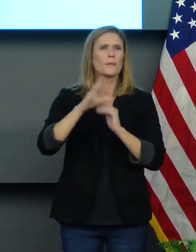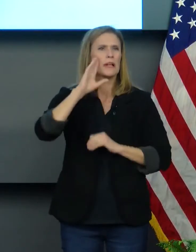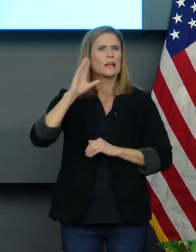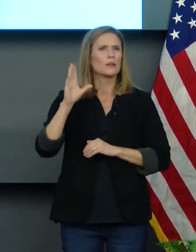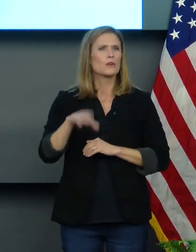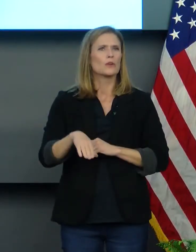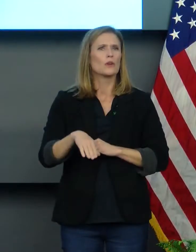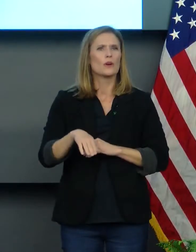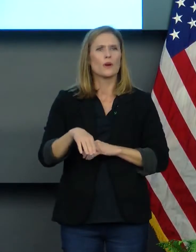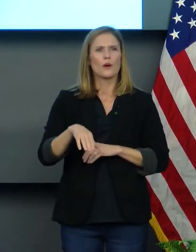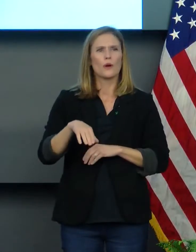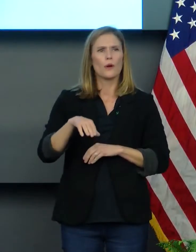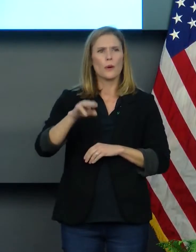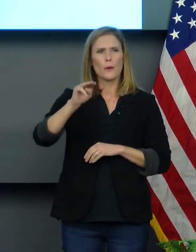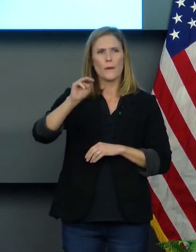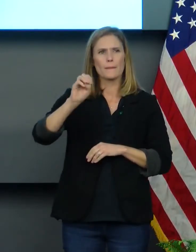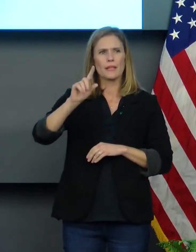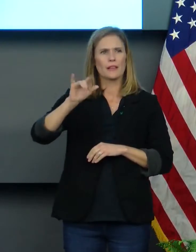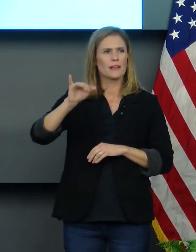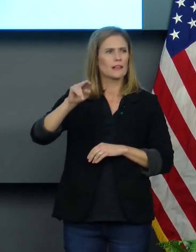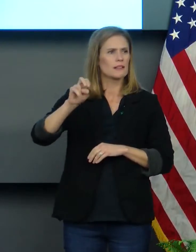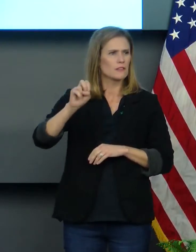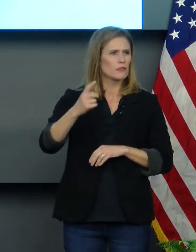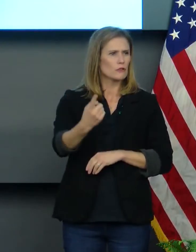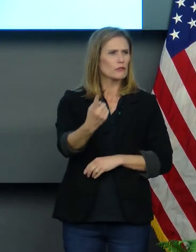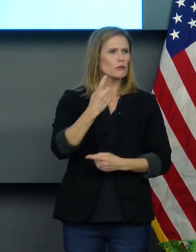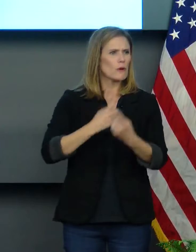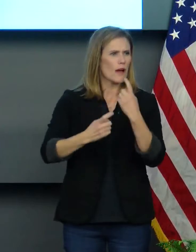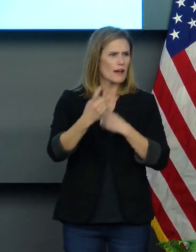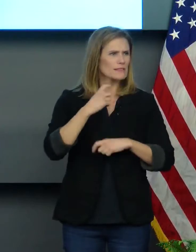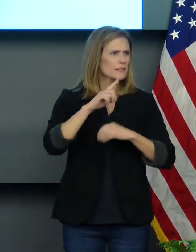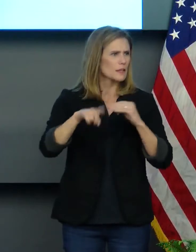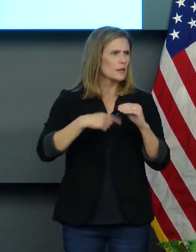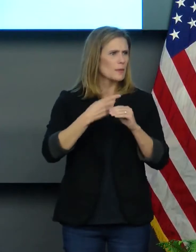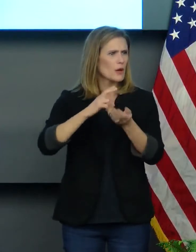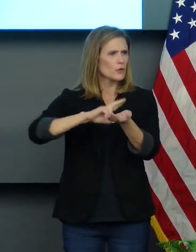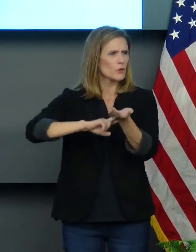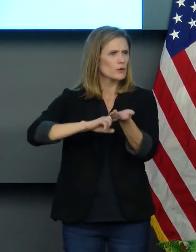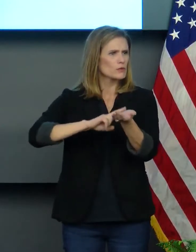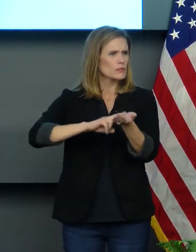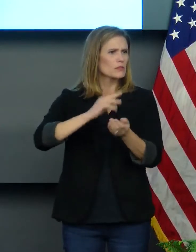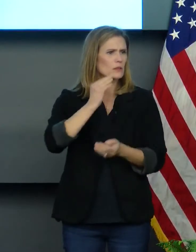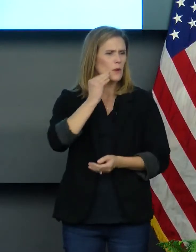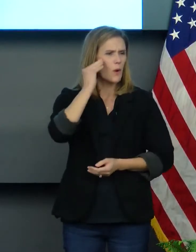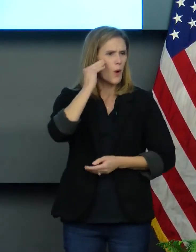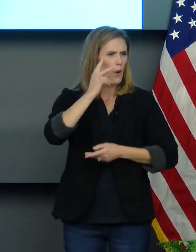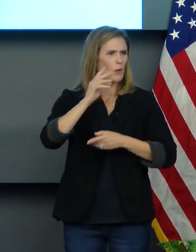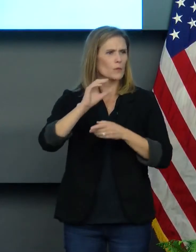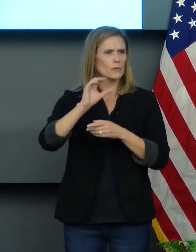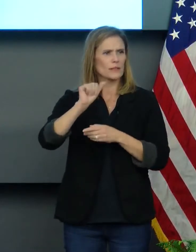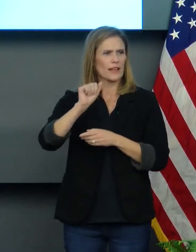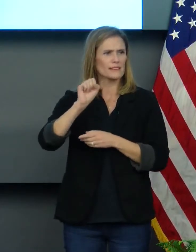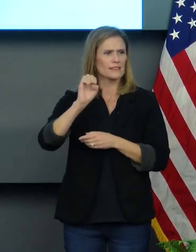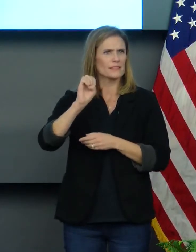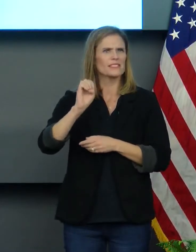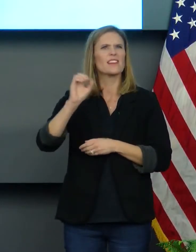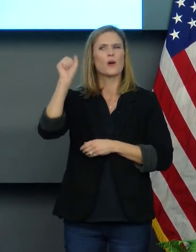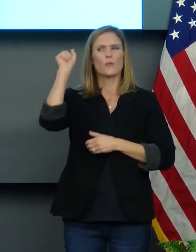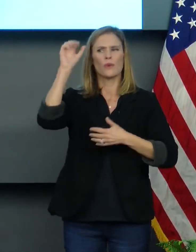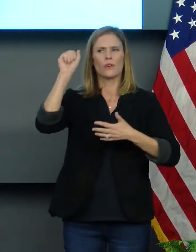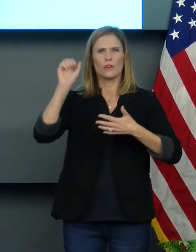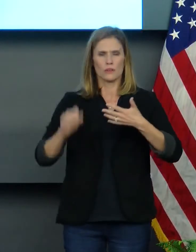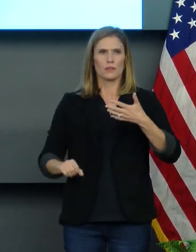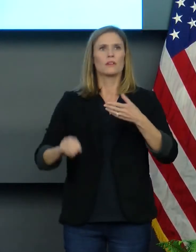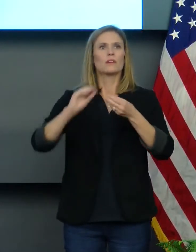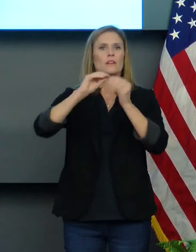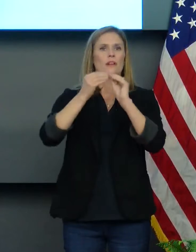know, Melinda, you had asked some questions last week about nursing home cases, so I'll give you some stats, and then I'll talk